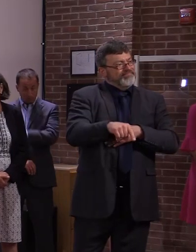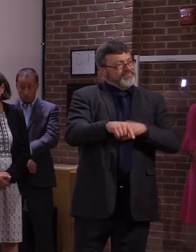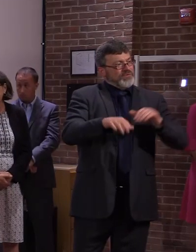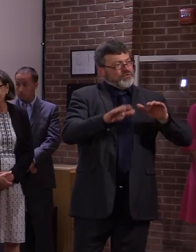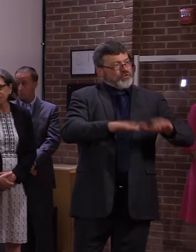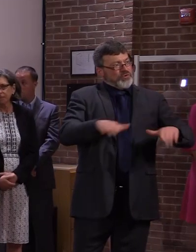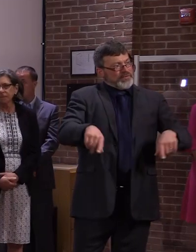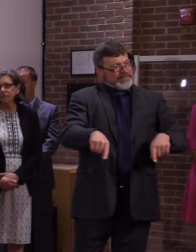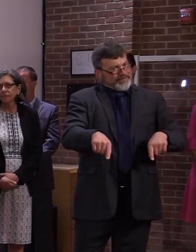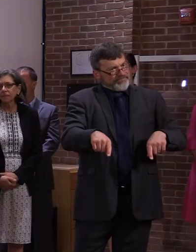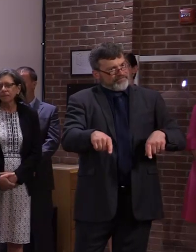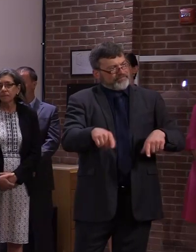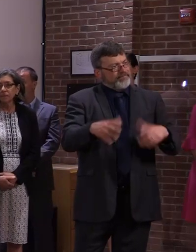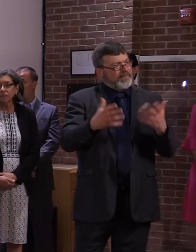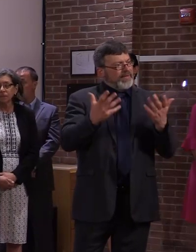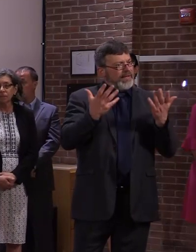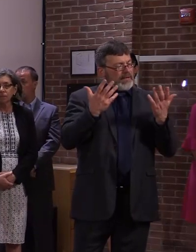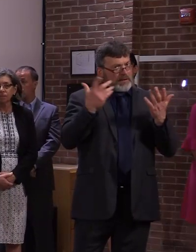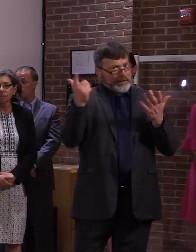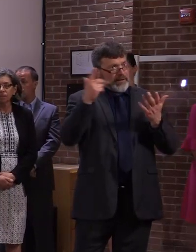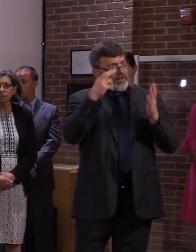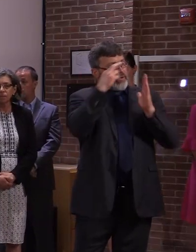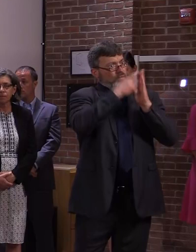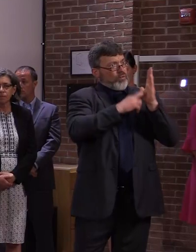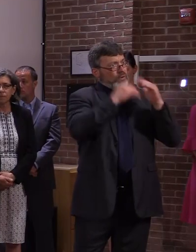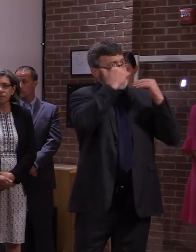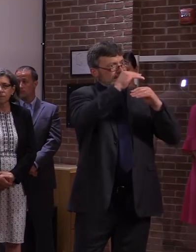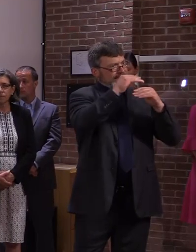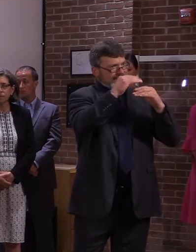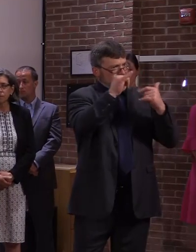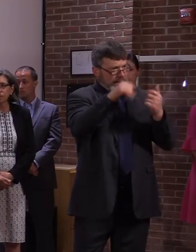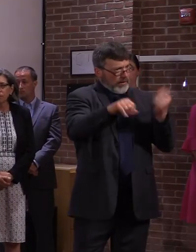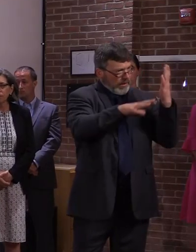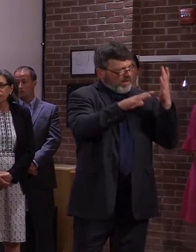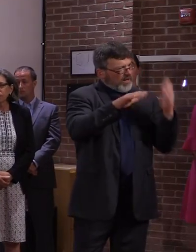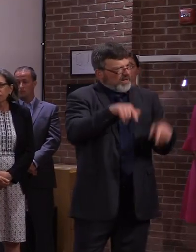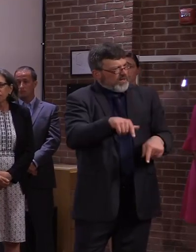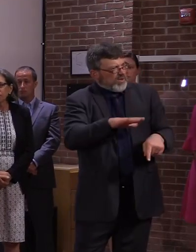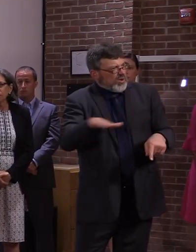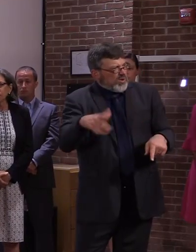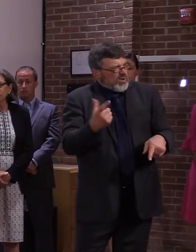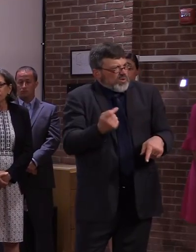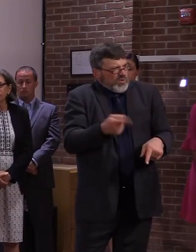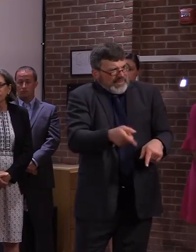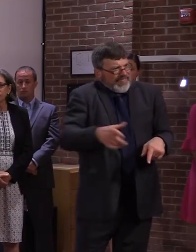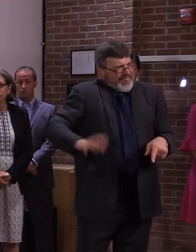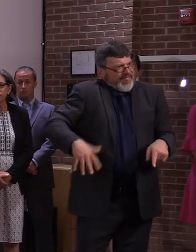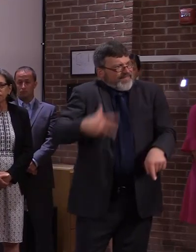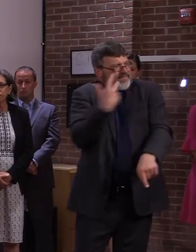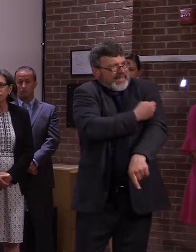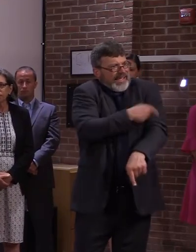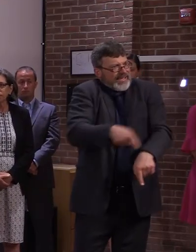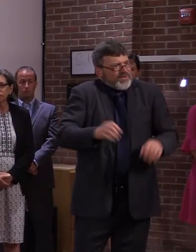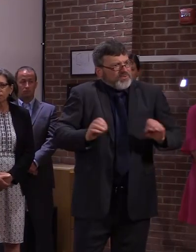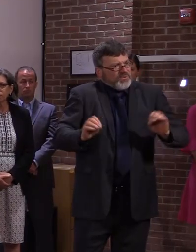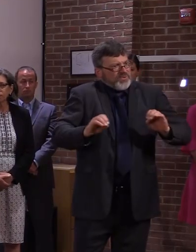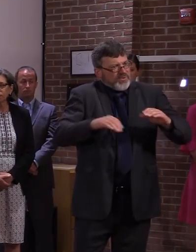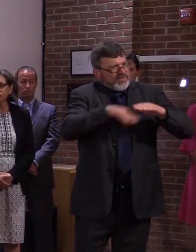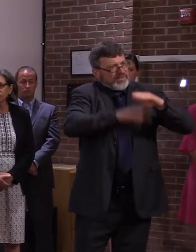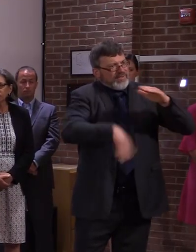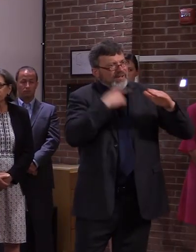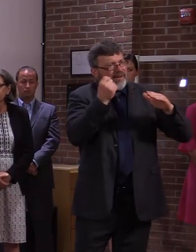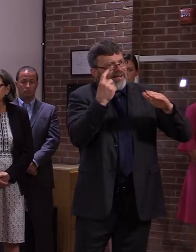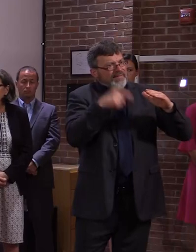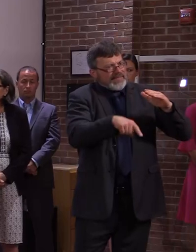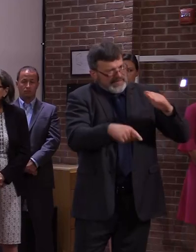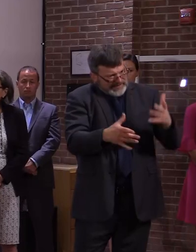for children at this point in time? You know, obviously they are the last population that is broadly unvaccinated. Do they have